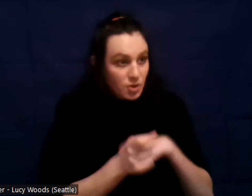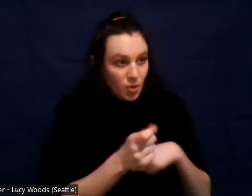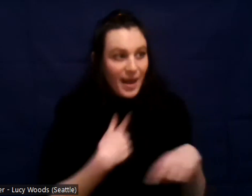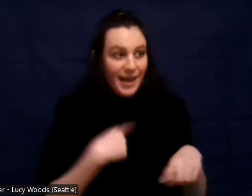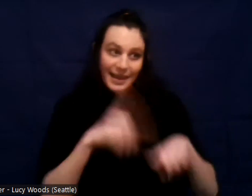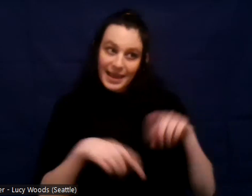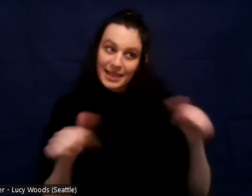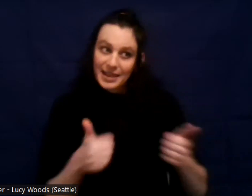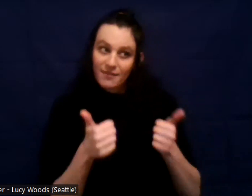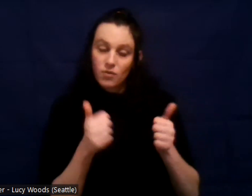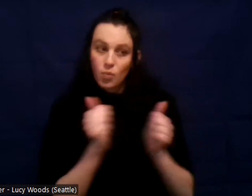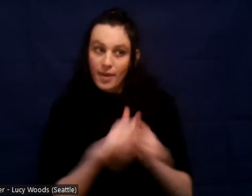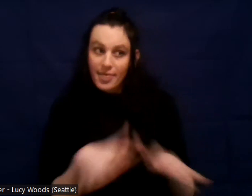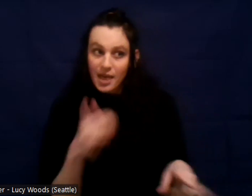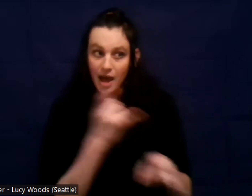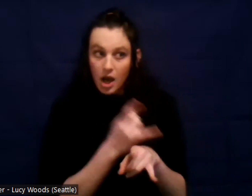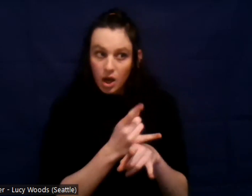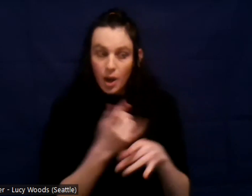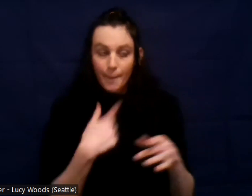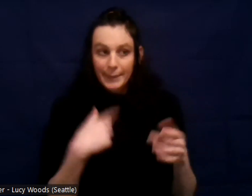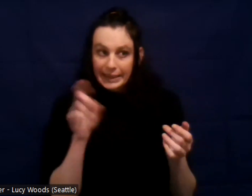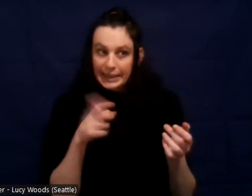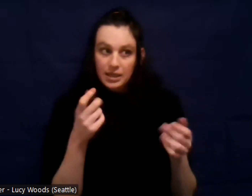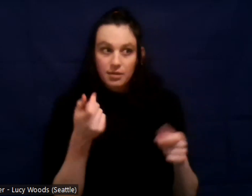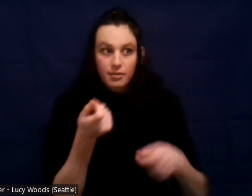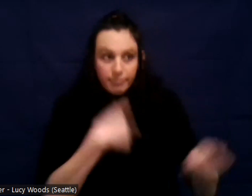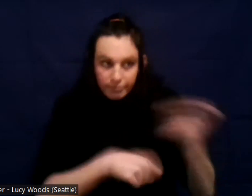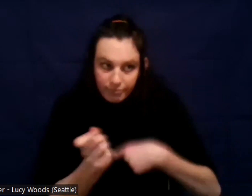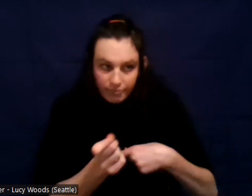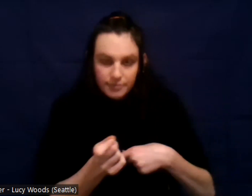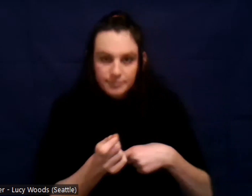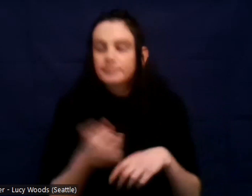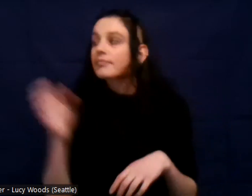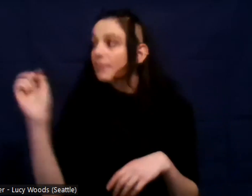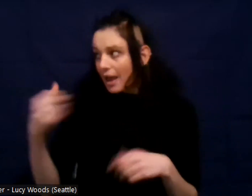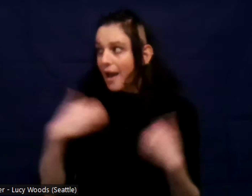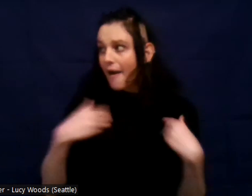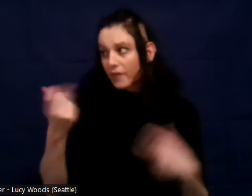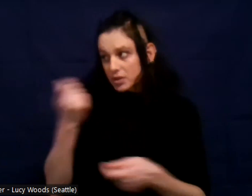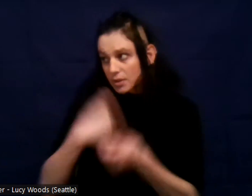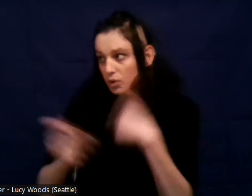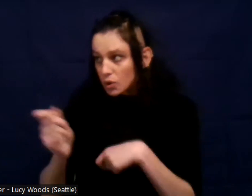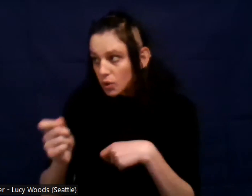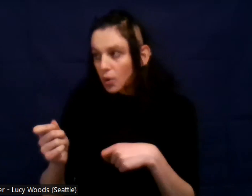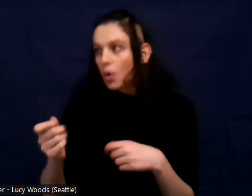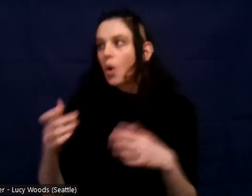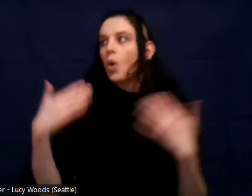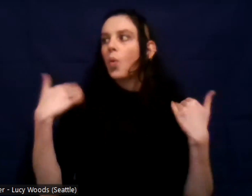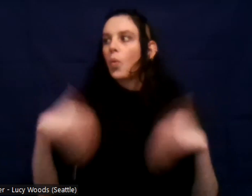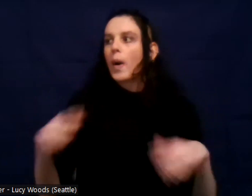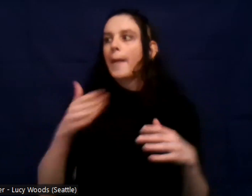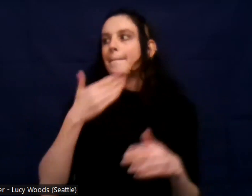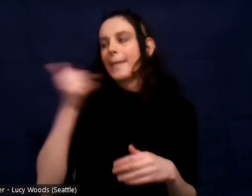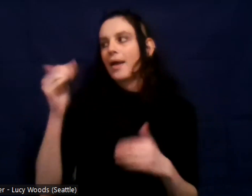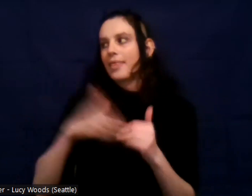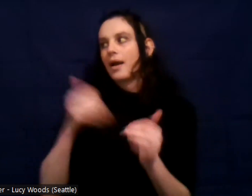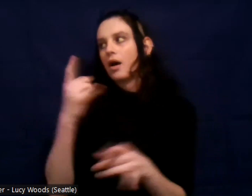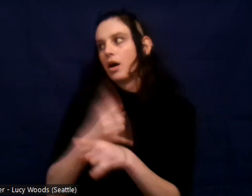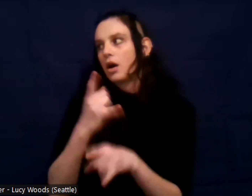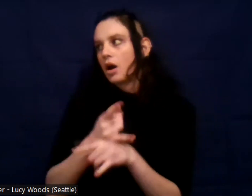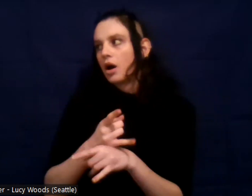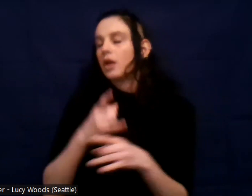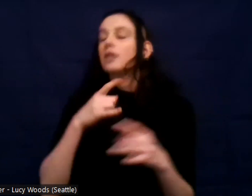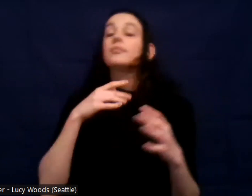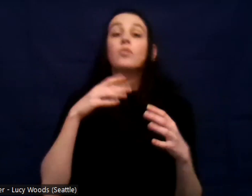and if I have to, then what else? Yes, there is a substitute, and it is vastly more than that. It is a fellowship